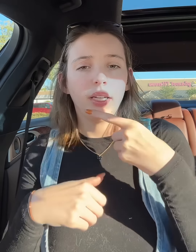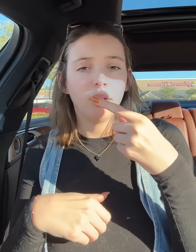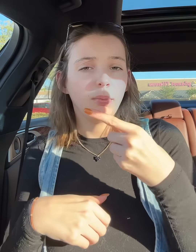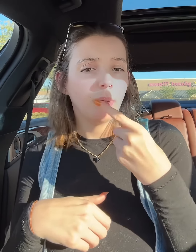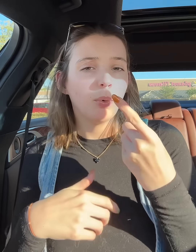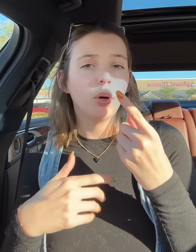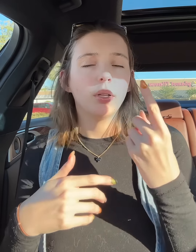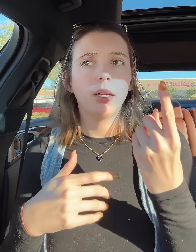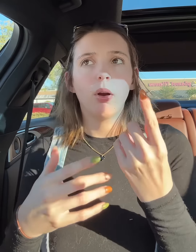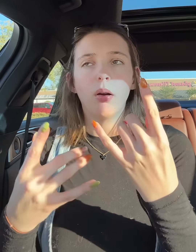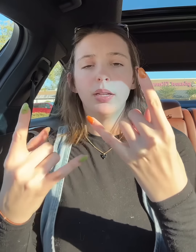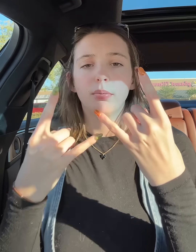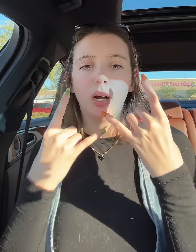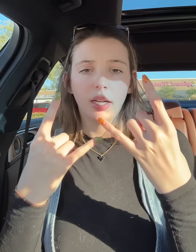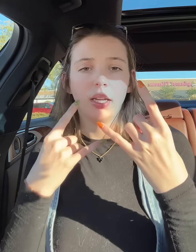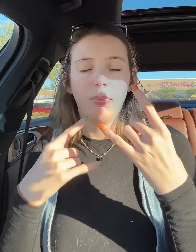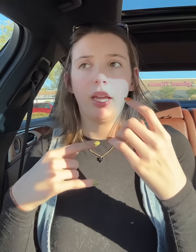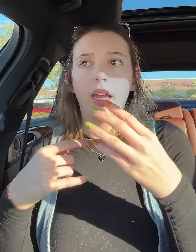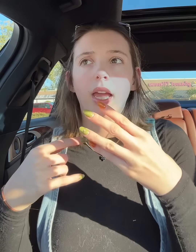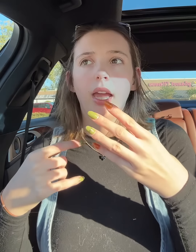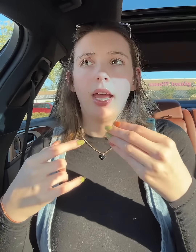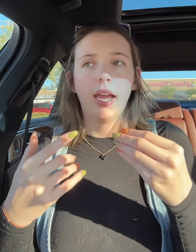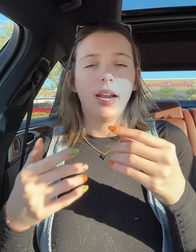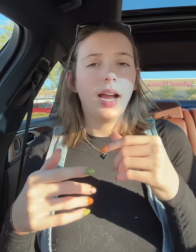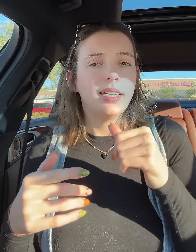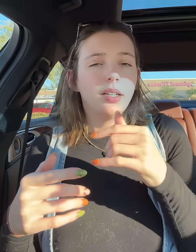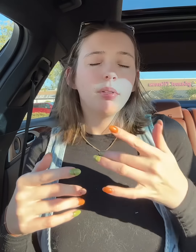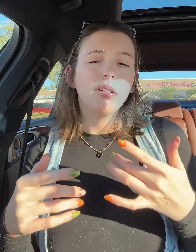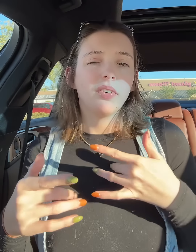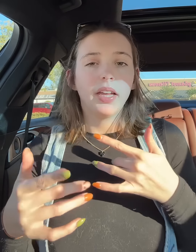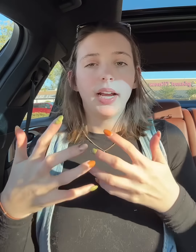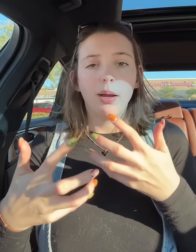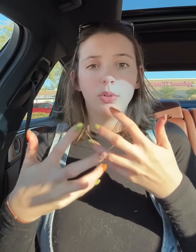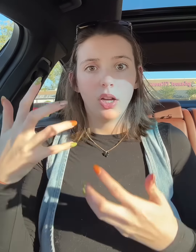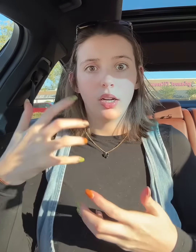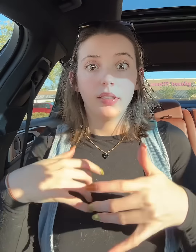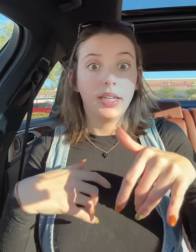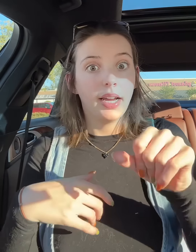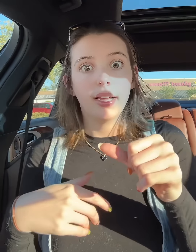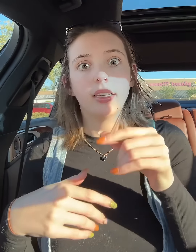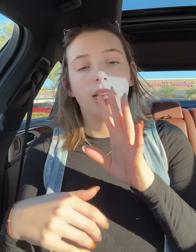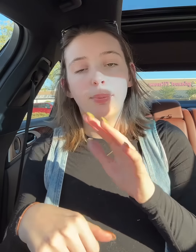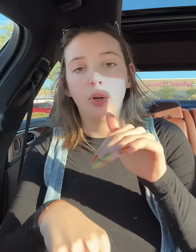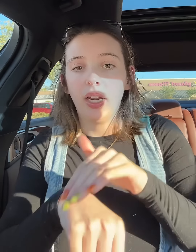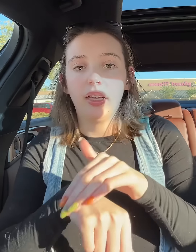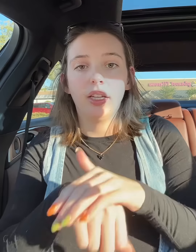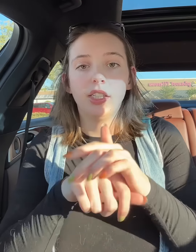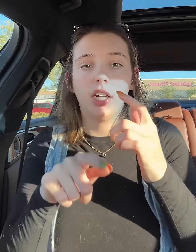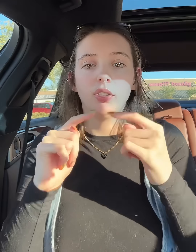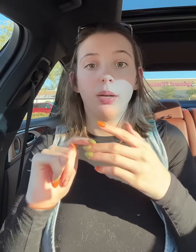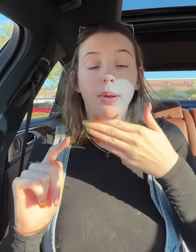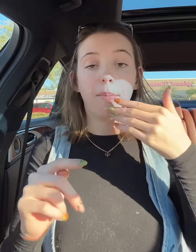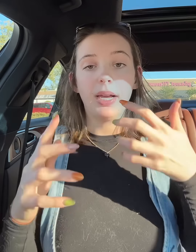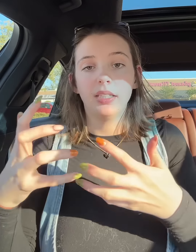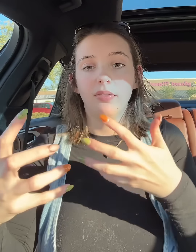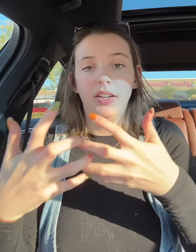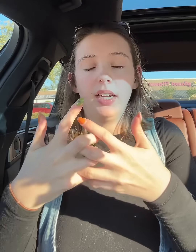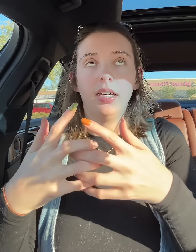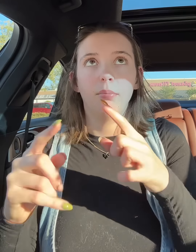hearing people, they were always mocking me, and I didn't really feel like I belonged. Yes, I spoke English and I tried my best to fit in, but